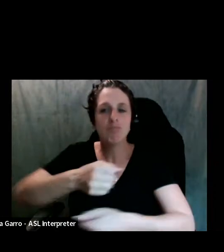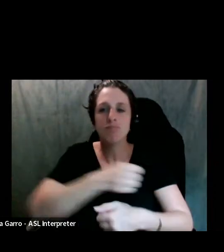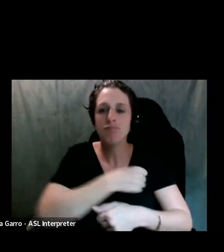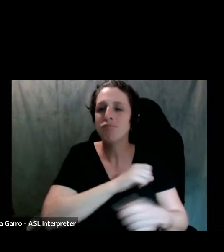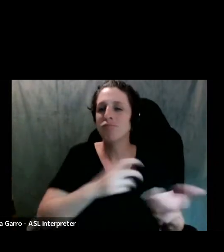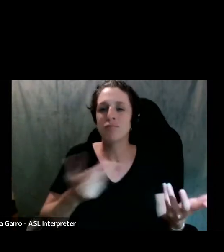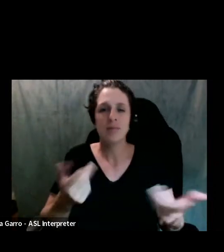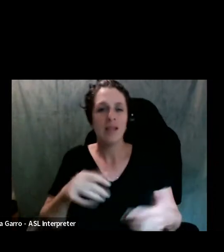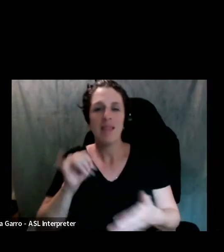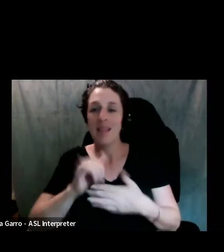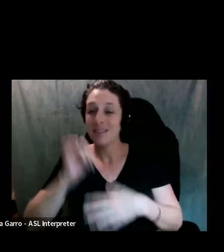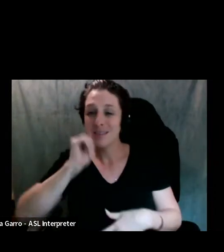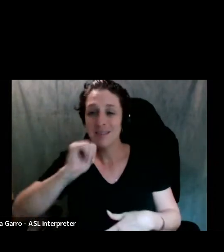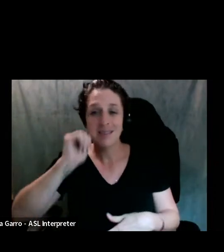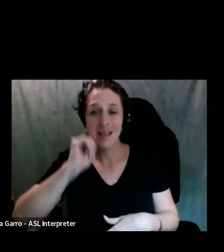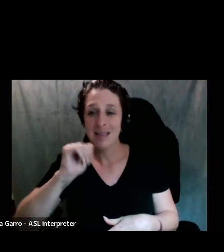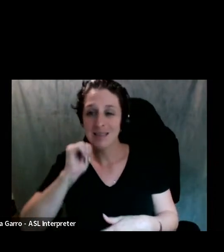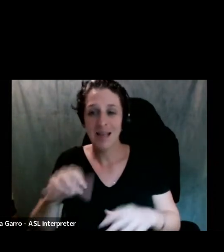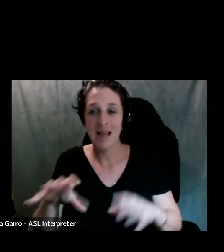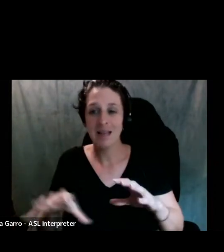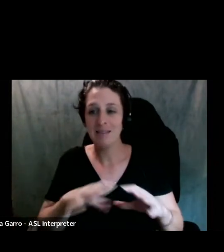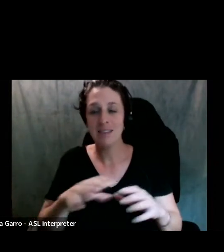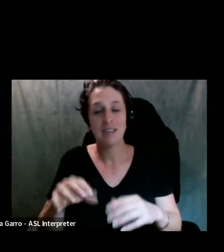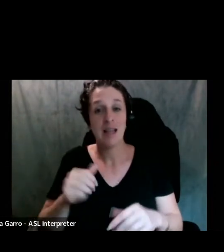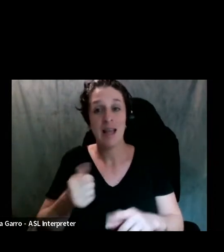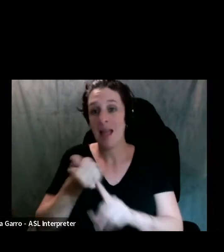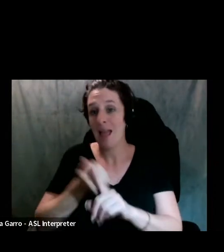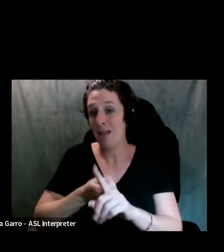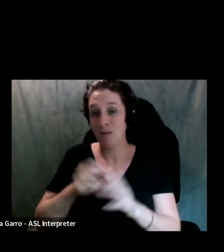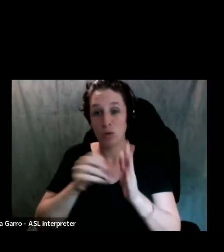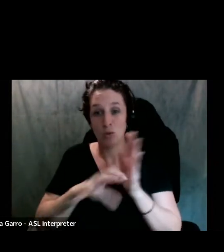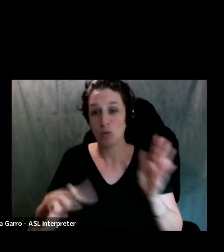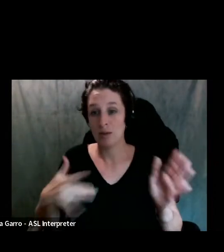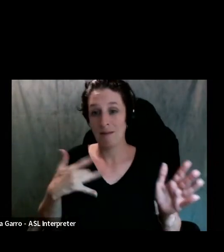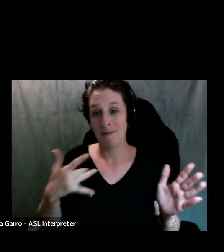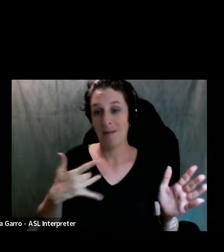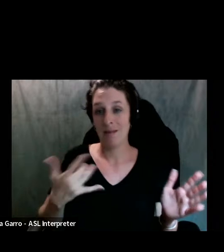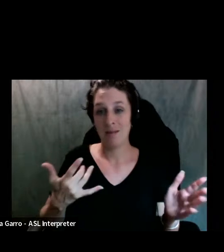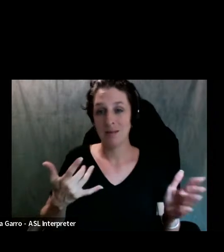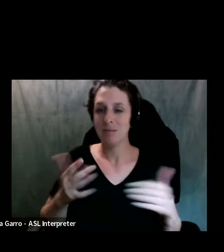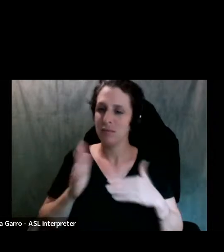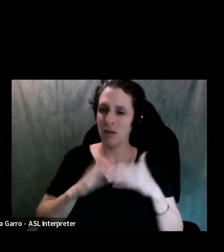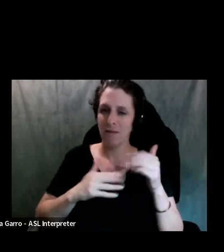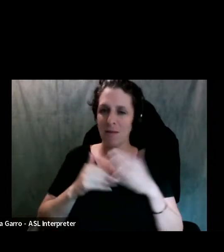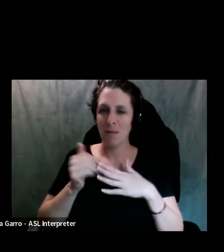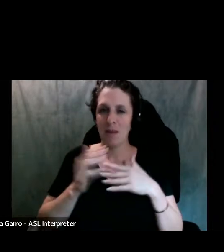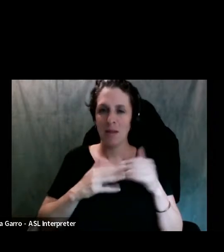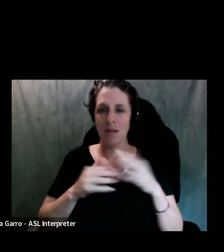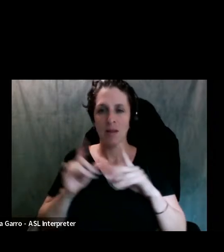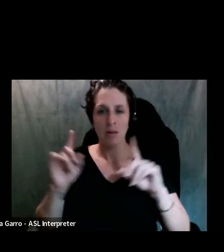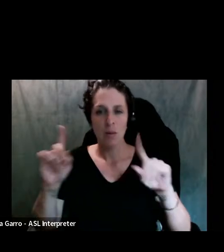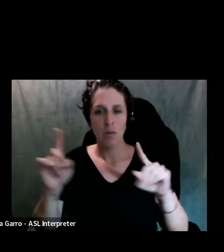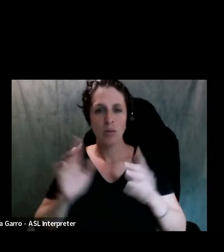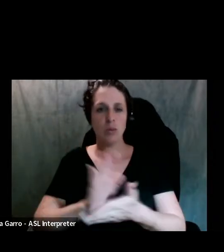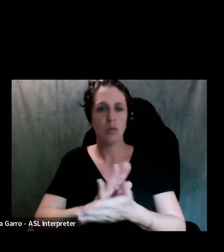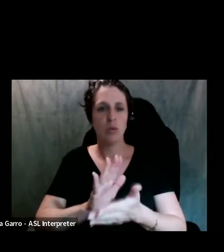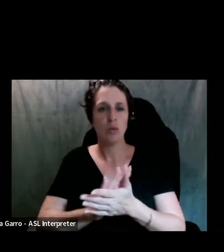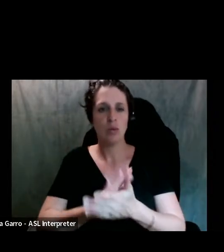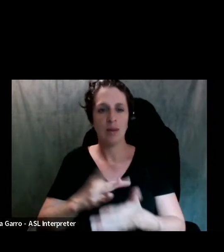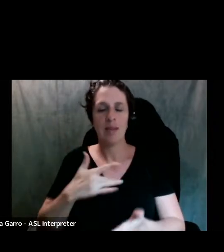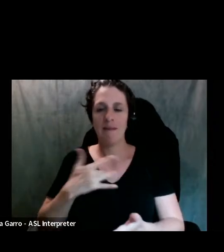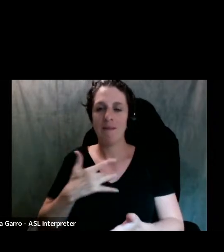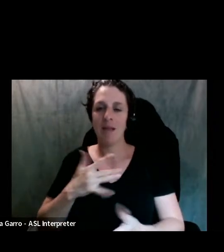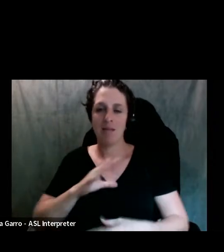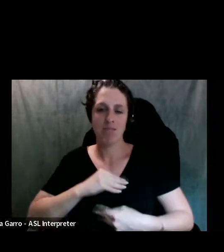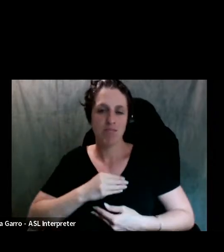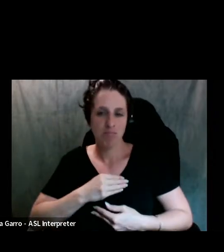day-to-day activity at Bridge. I think every student feels really comfortable going to school, and they feel the compassion there.